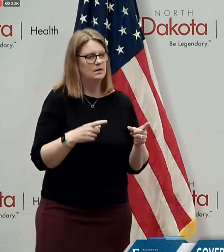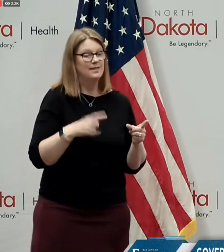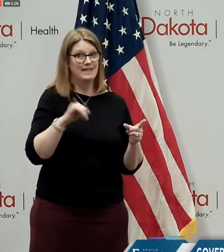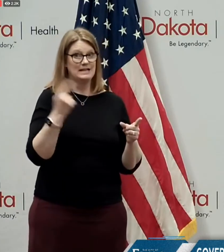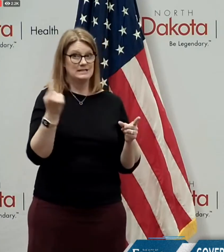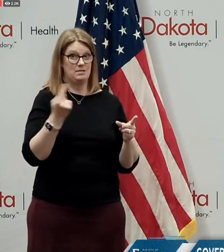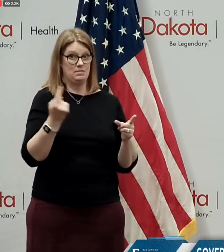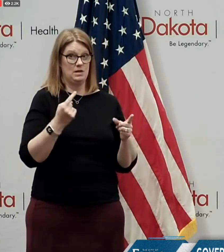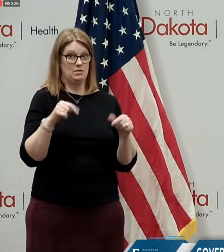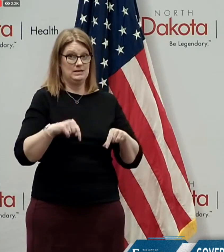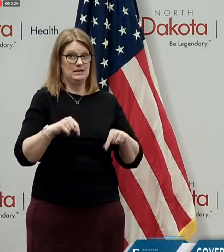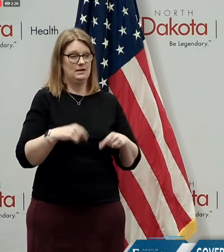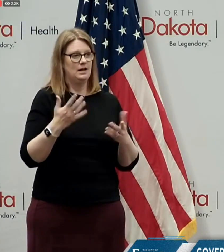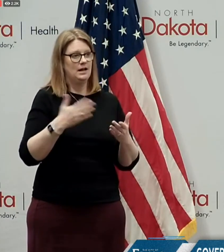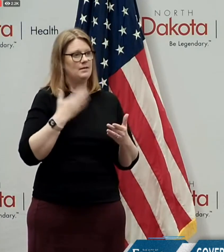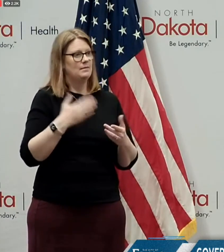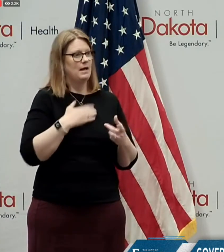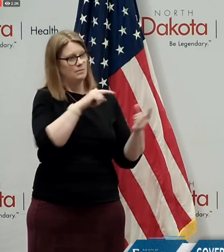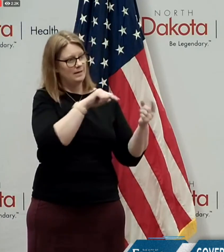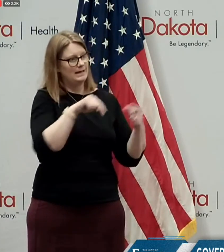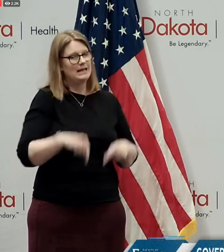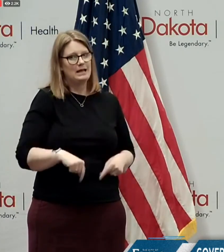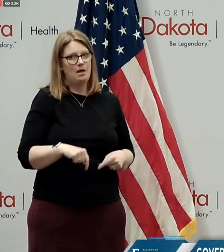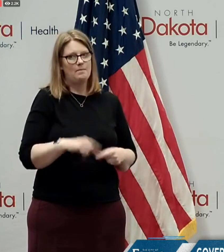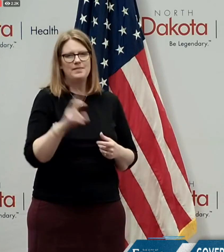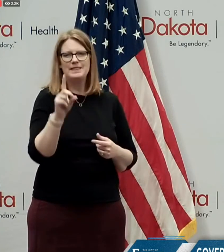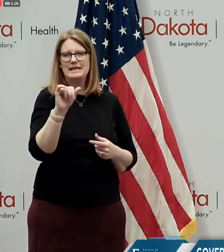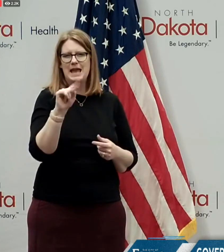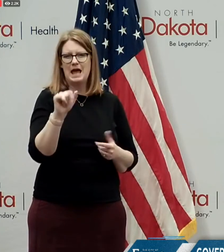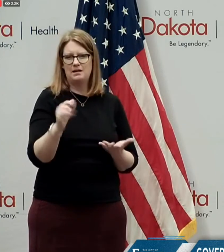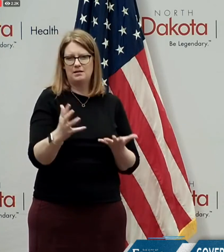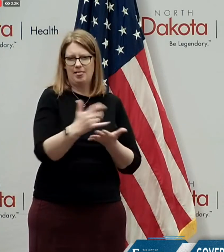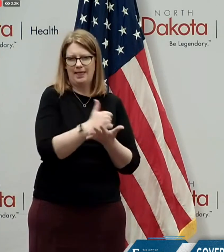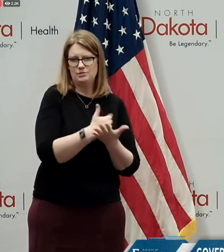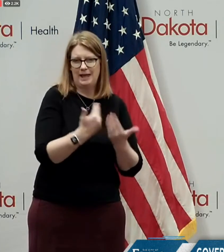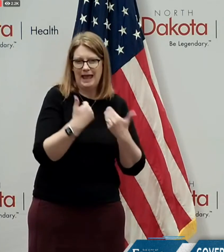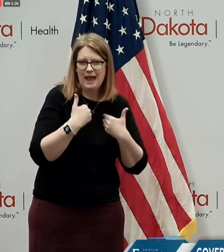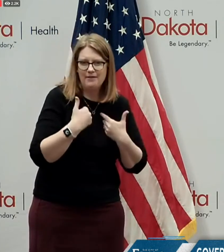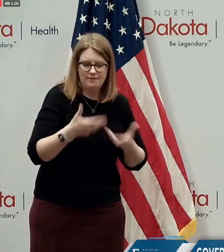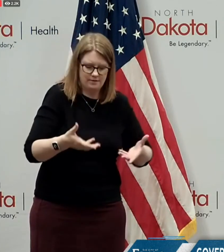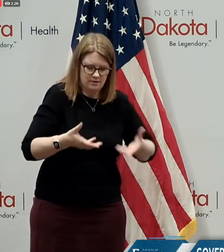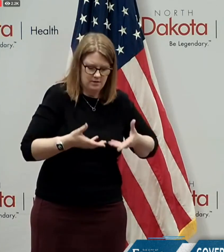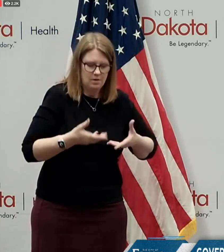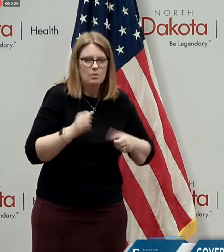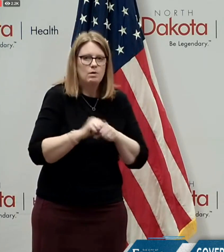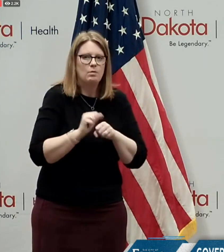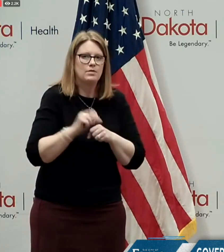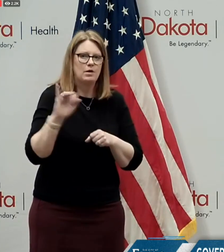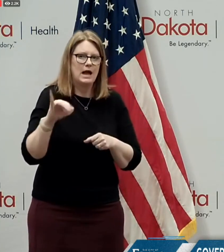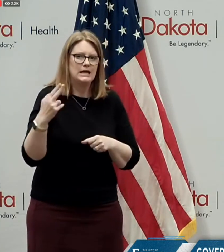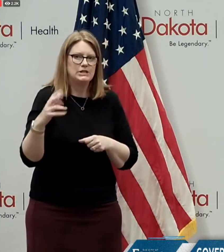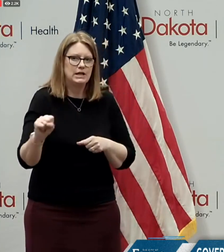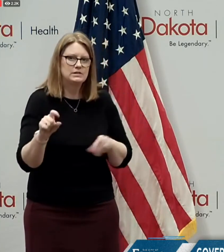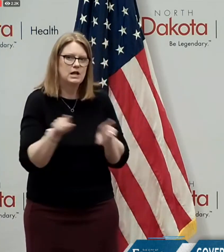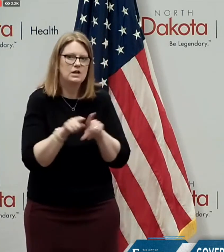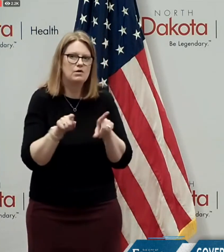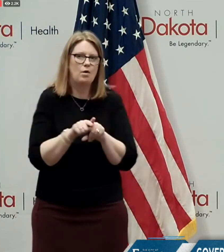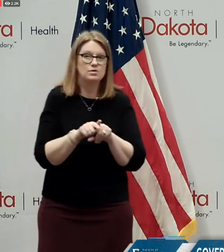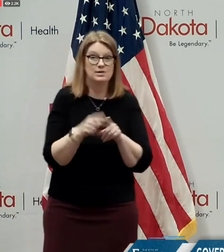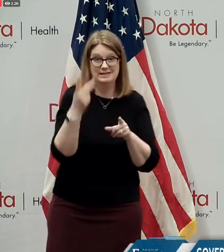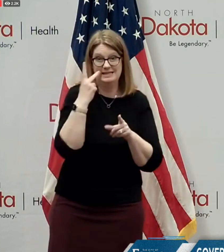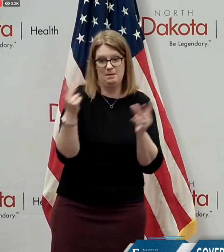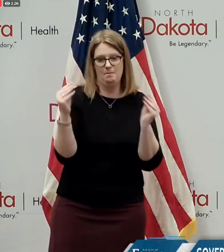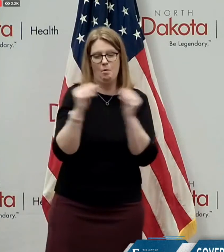I'm glad we came up and visited with Scott about on the data collection that we do have. We do work that through IHS, but trying to look at a bigger breakdown for